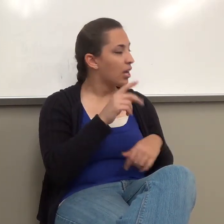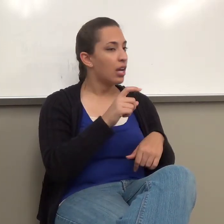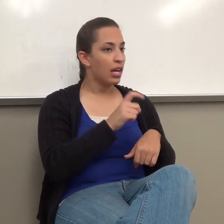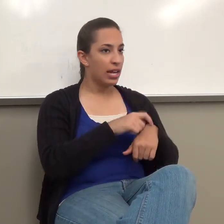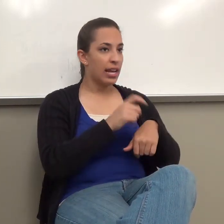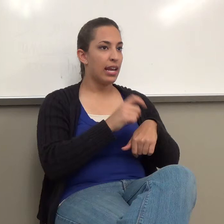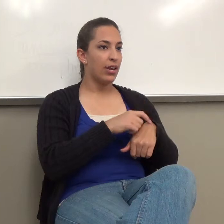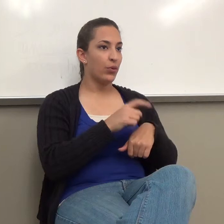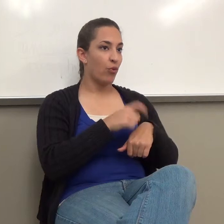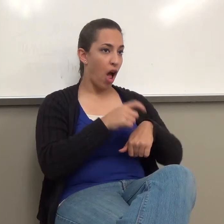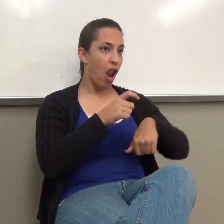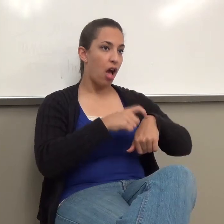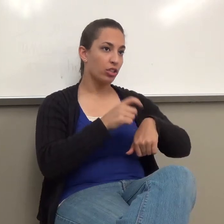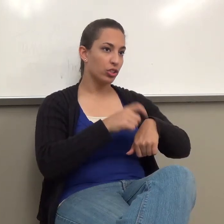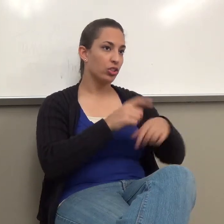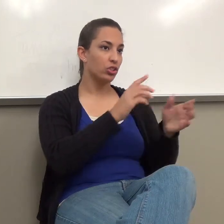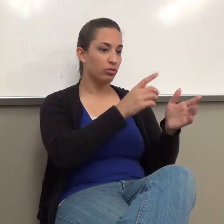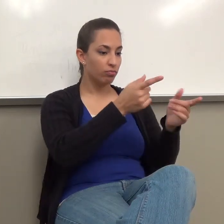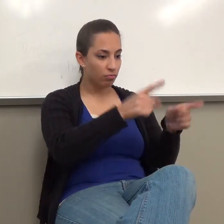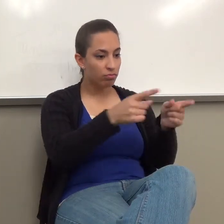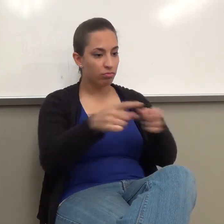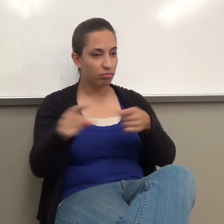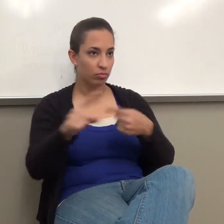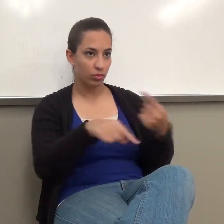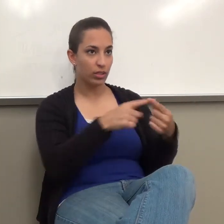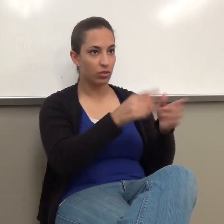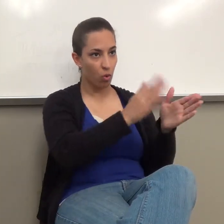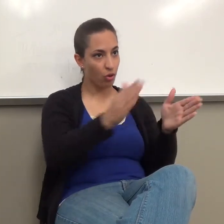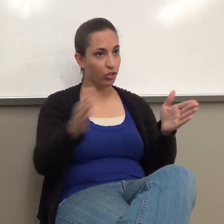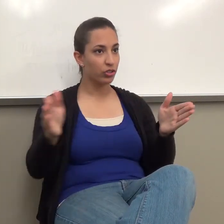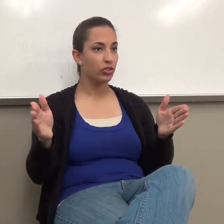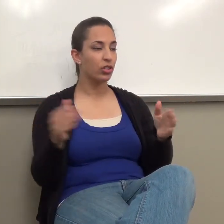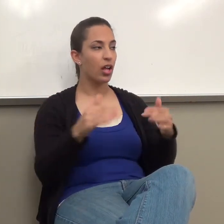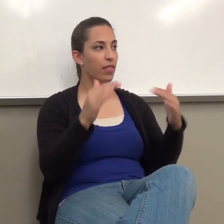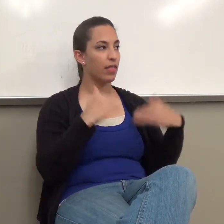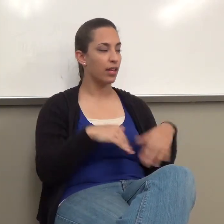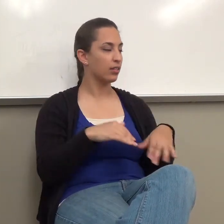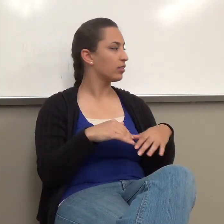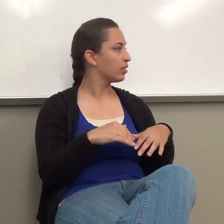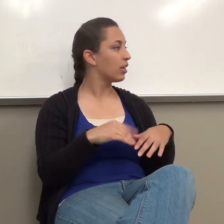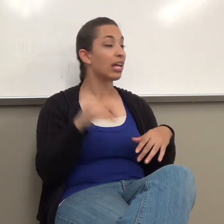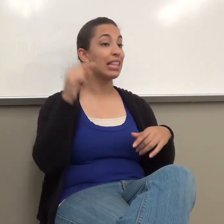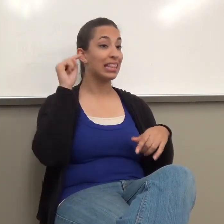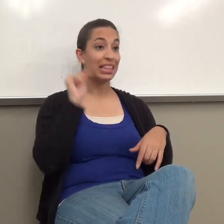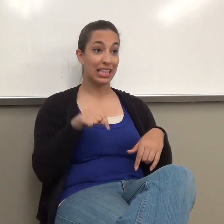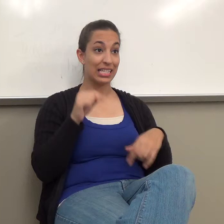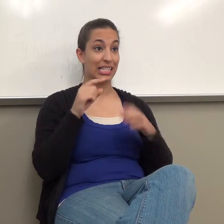And in this essay, you're going to have 3 examples.